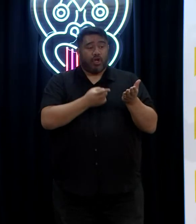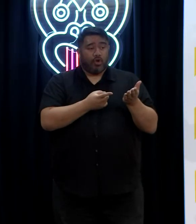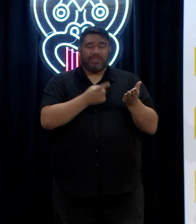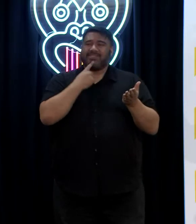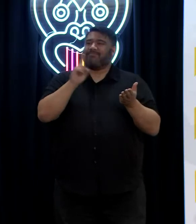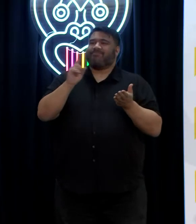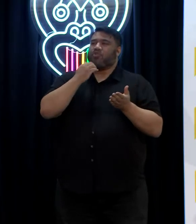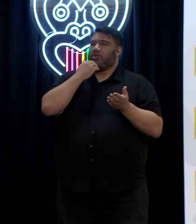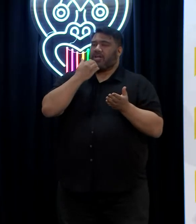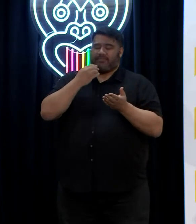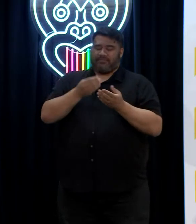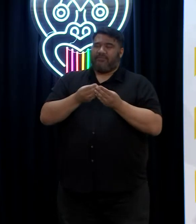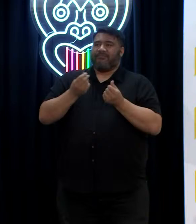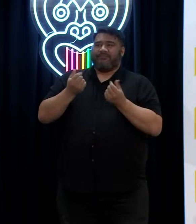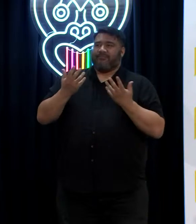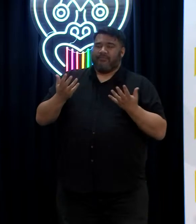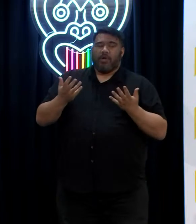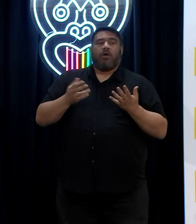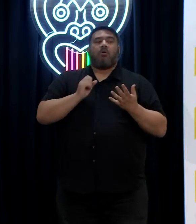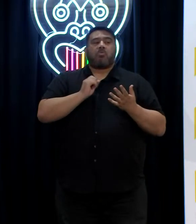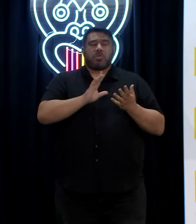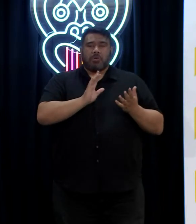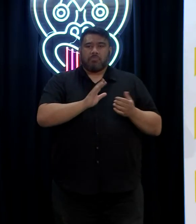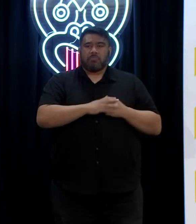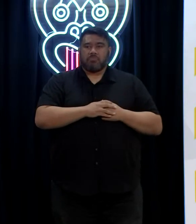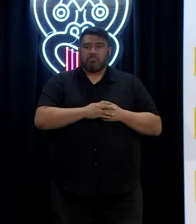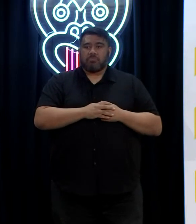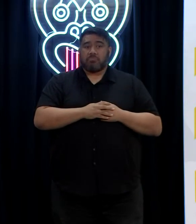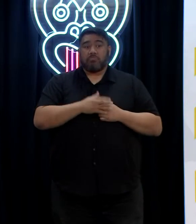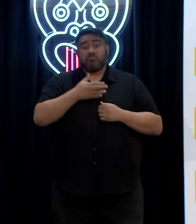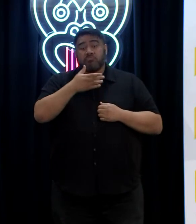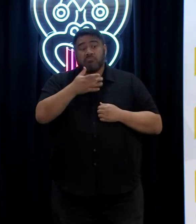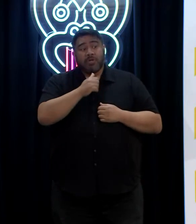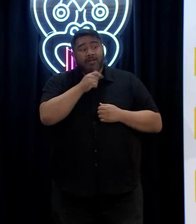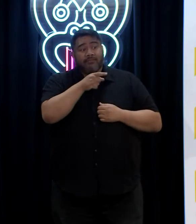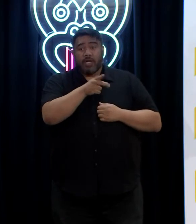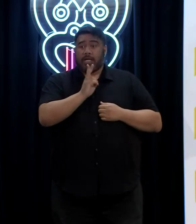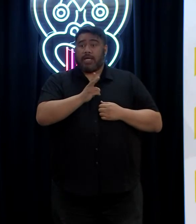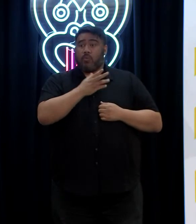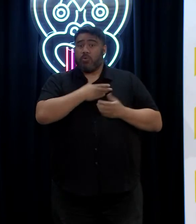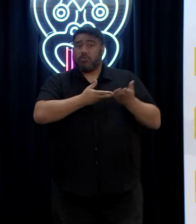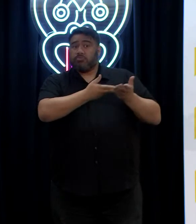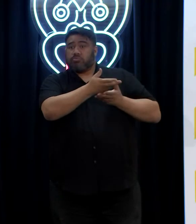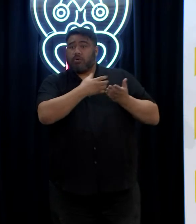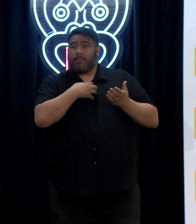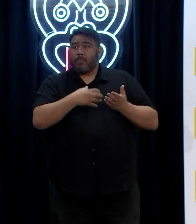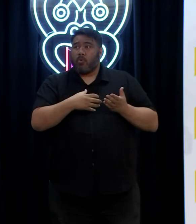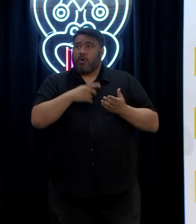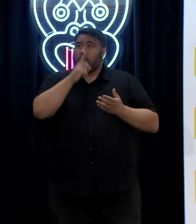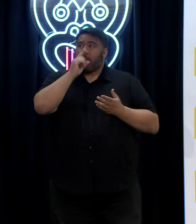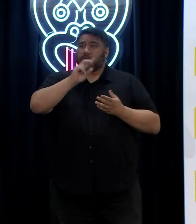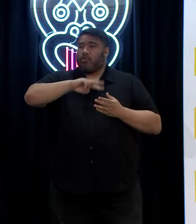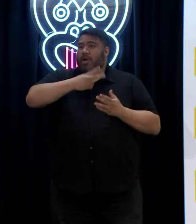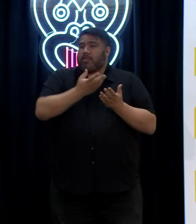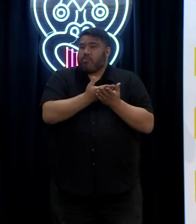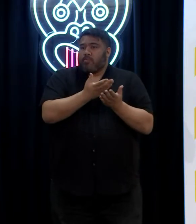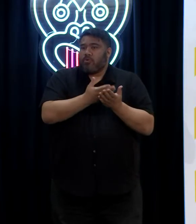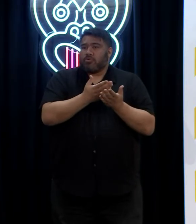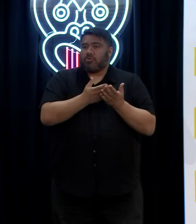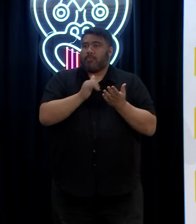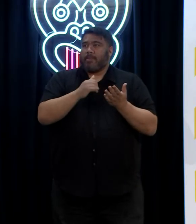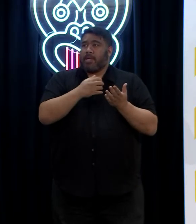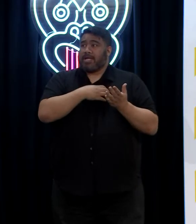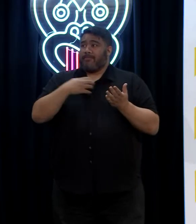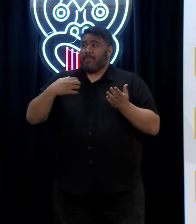would be happy to have further conversations around whether or not there is an alternative proposal where the government's